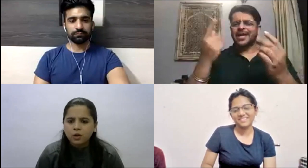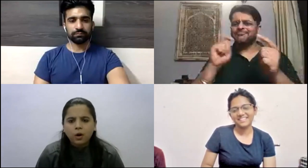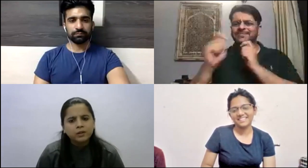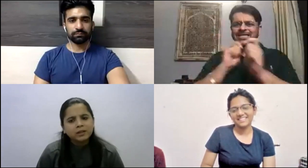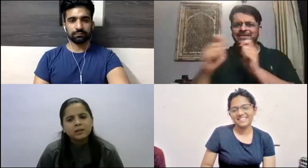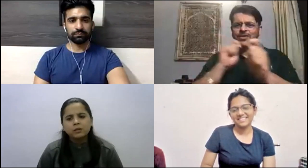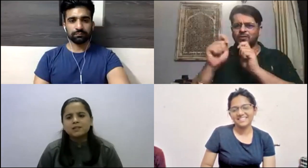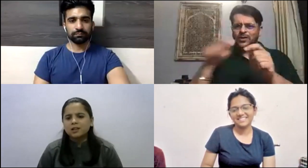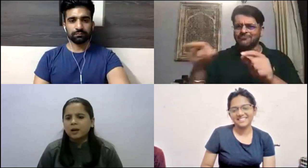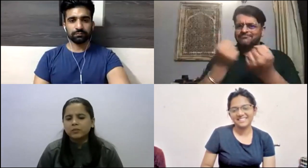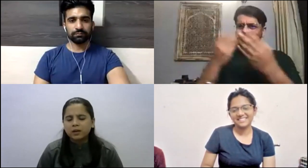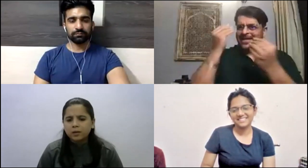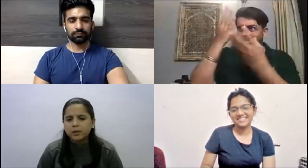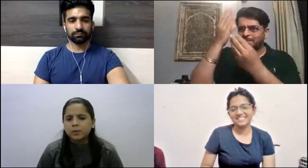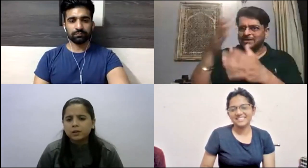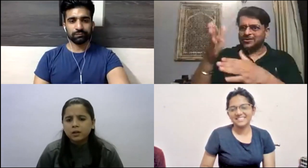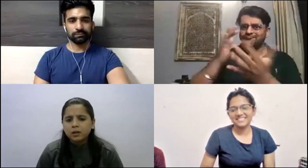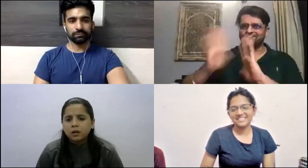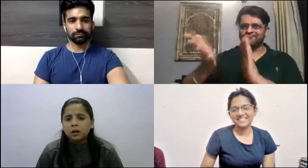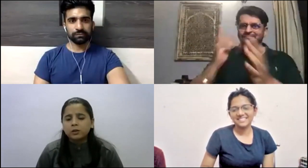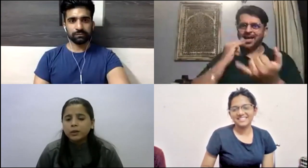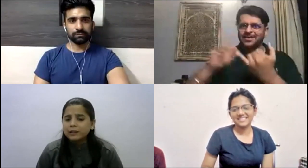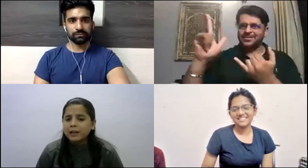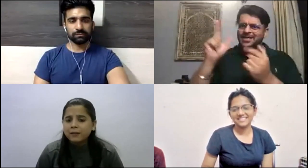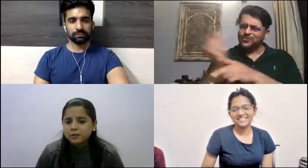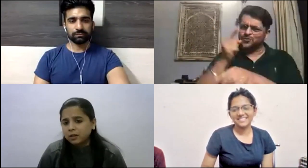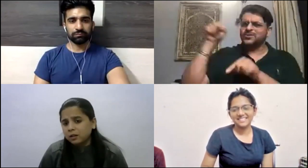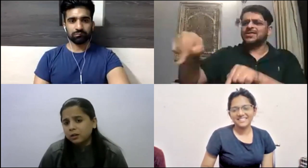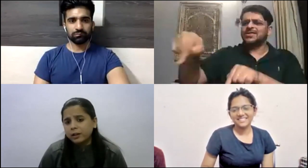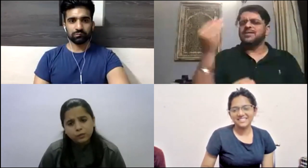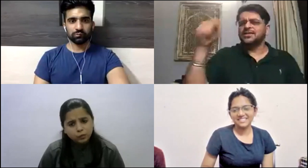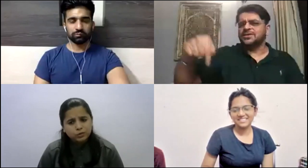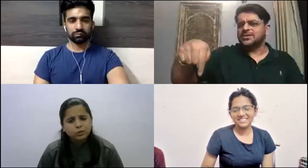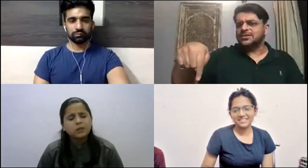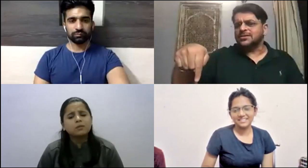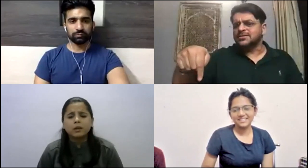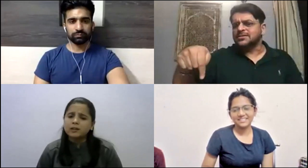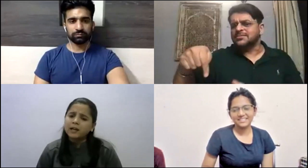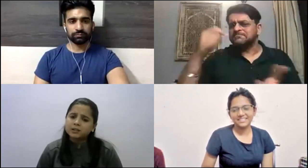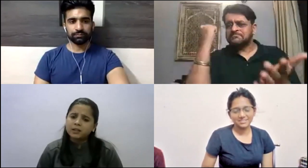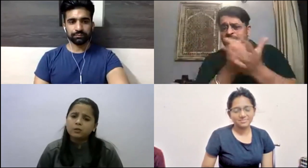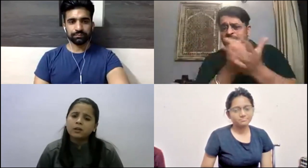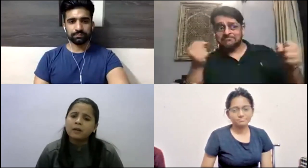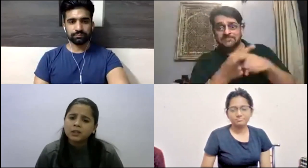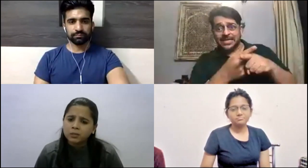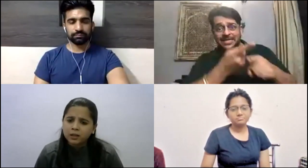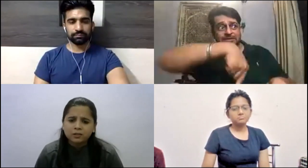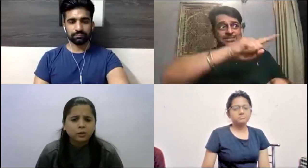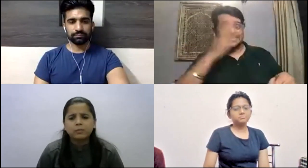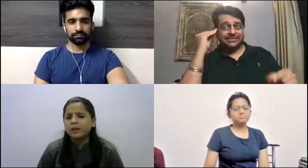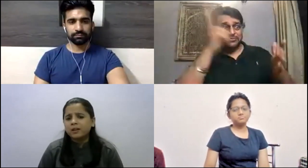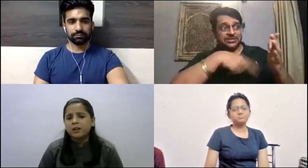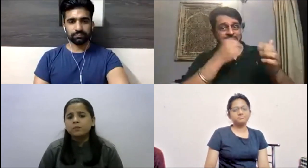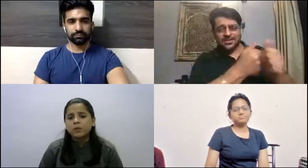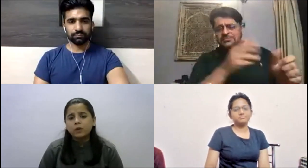information. On the Instagram, there are people doing the live interviews. You can look at that and you can have the update. It's